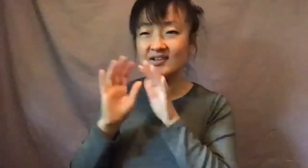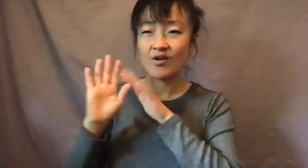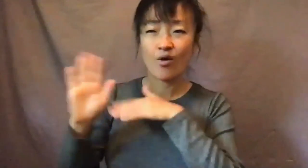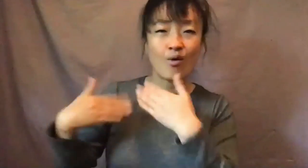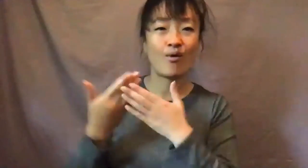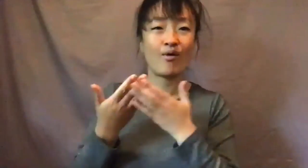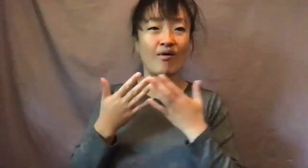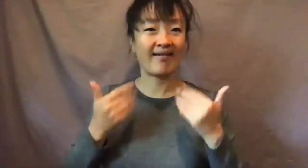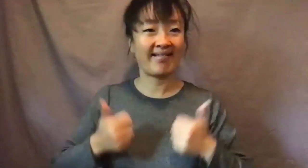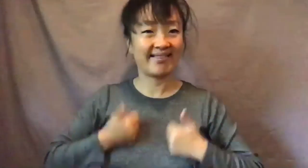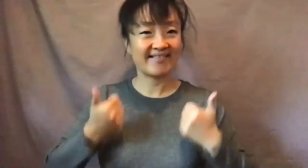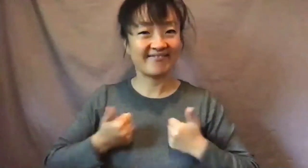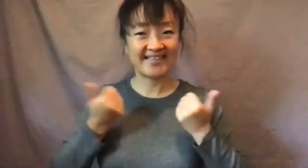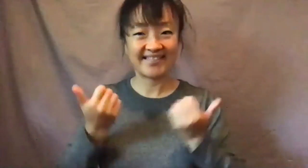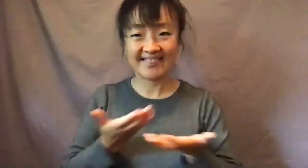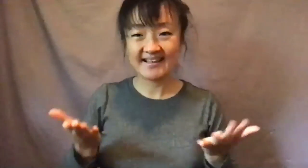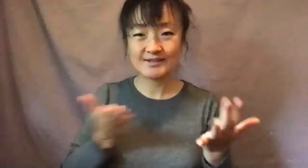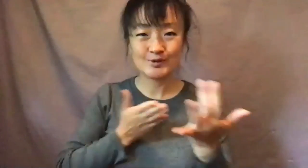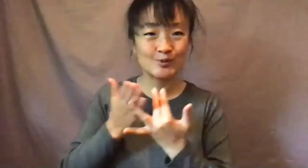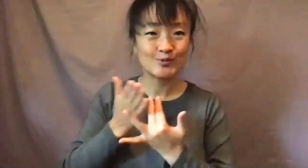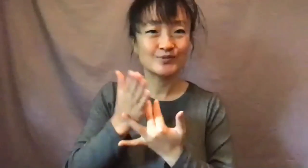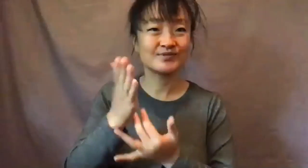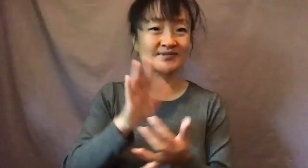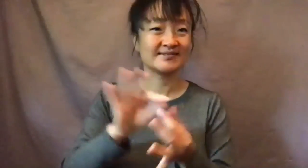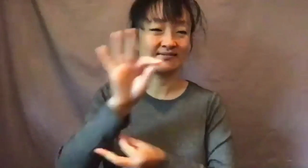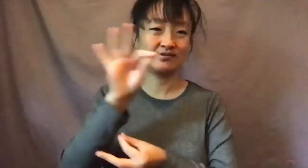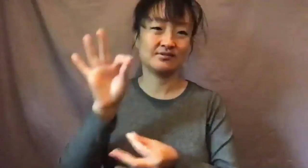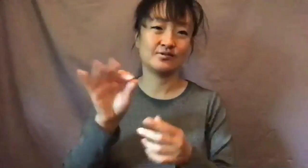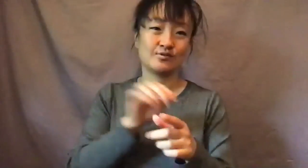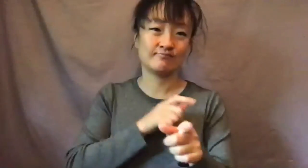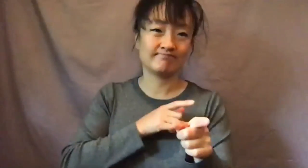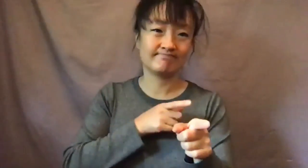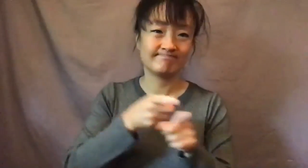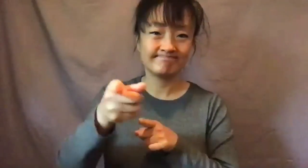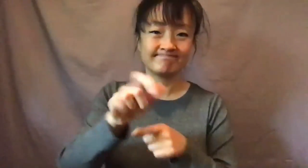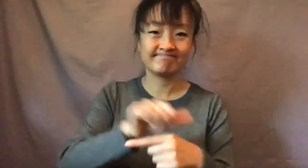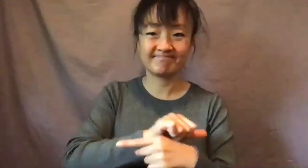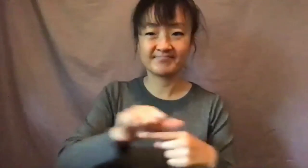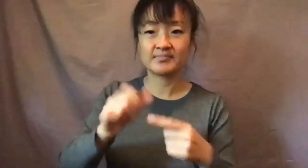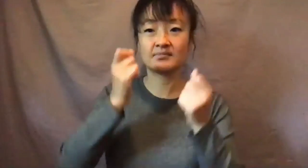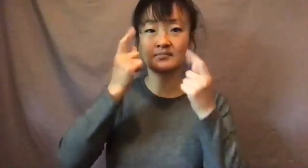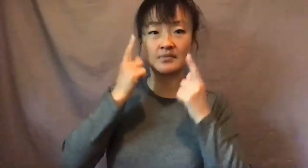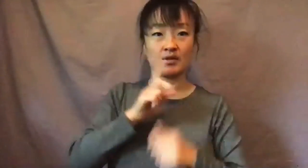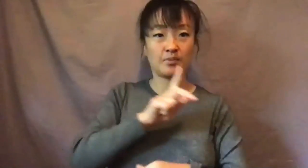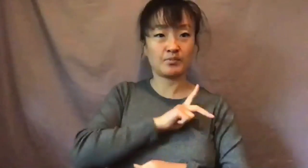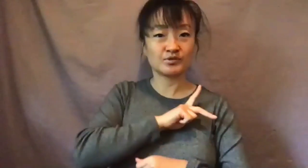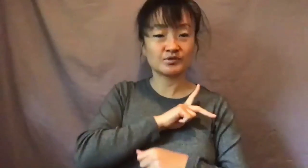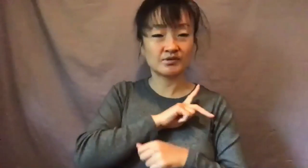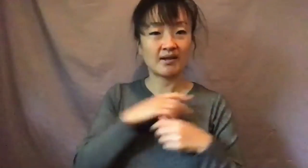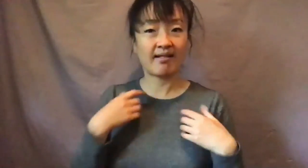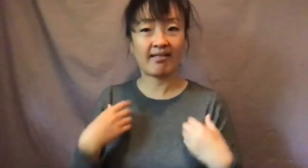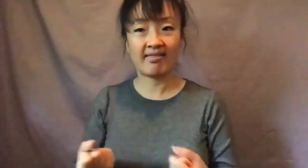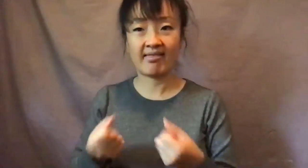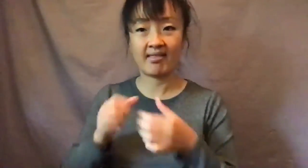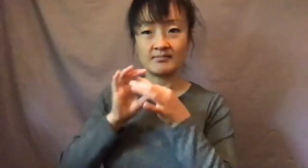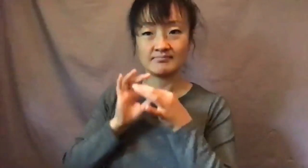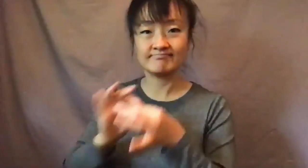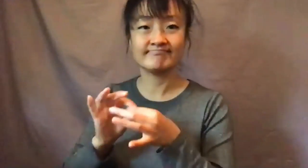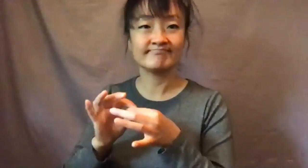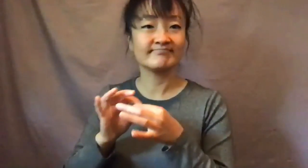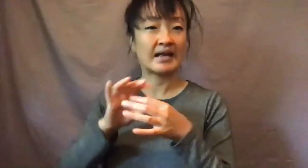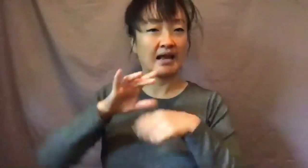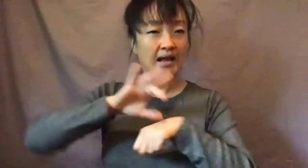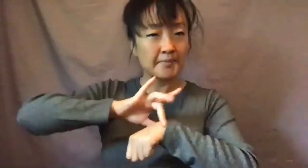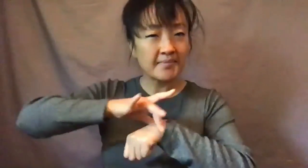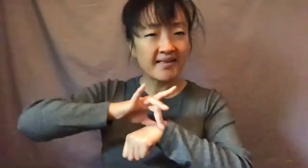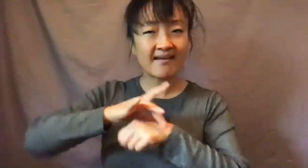through spiritual practices. Love this, understanding that personal health is connected to planetary and land health, being outdoors. You know, when I